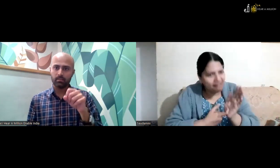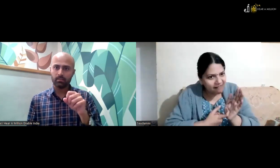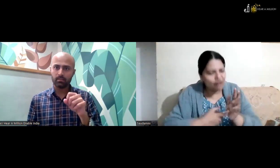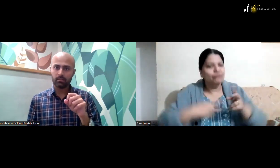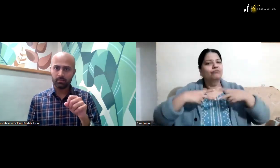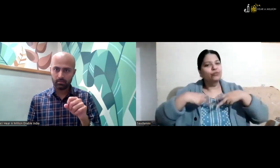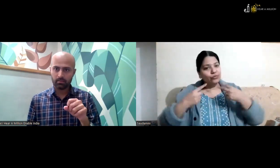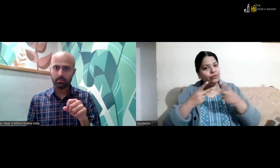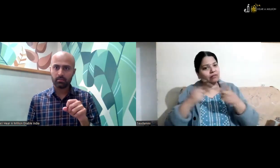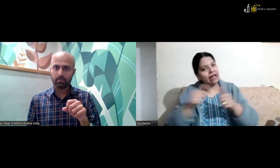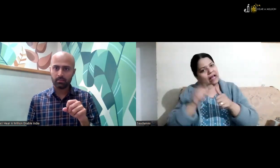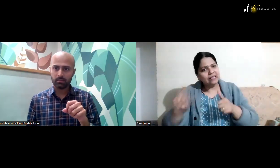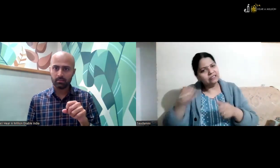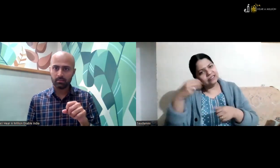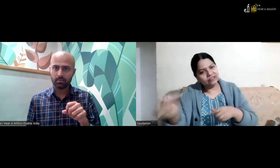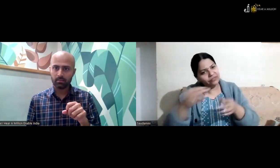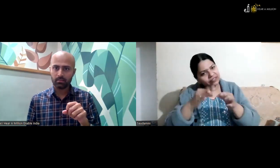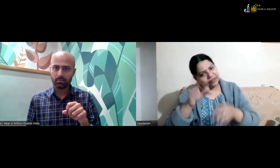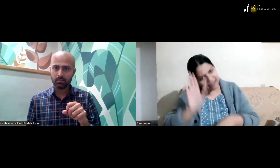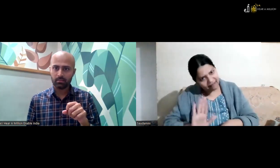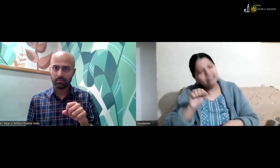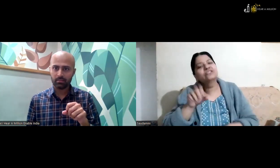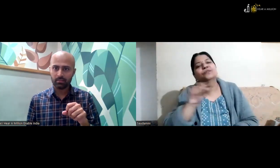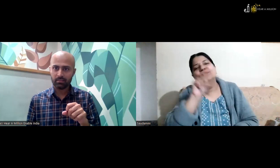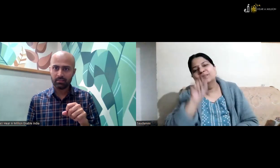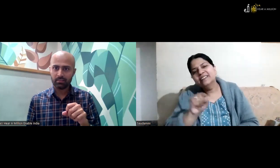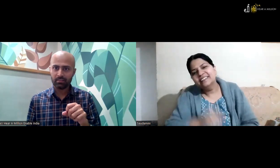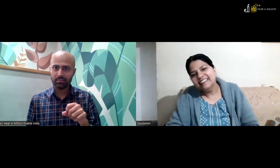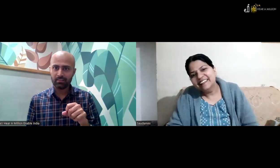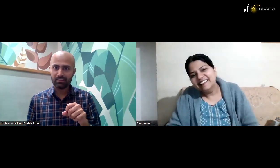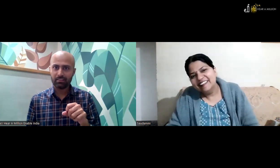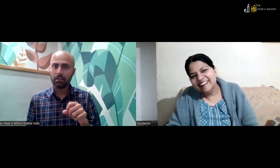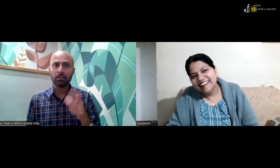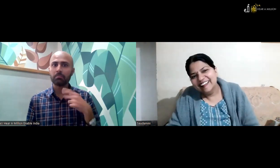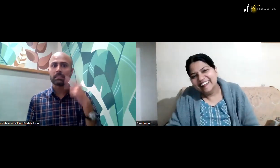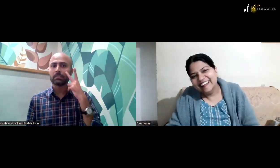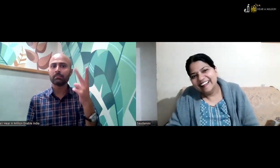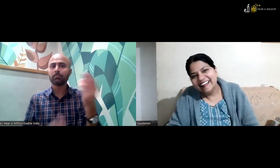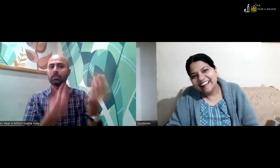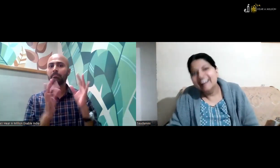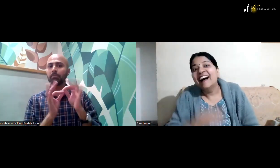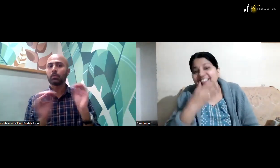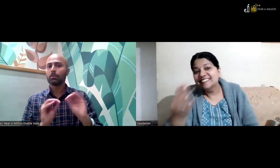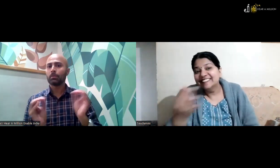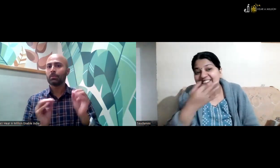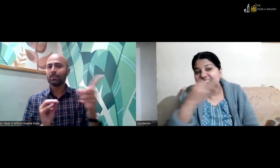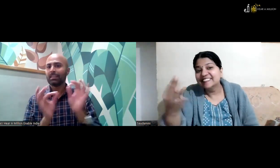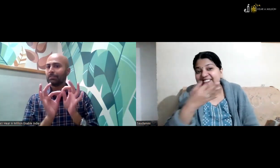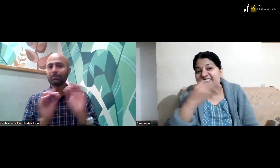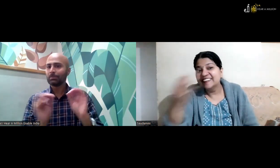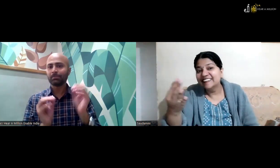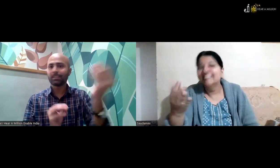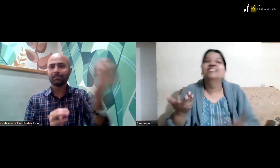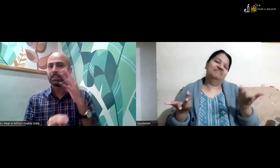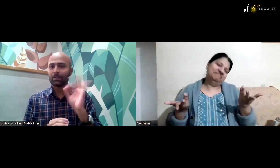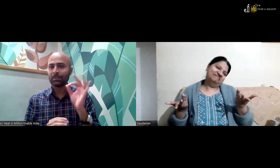like one of the panelists who said about the FIR, so you can ask him as well, like what was the more